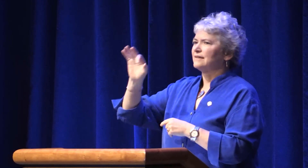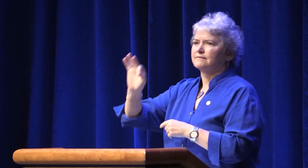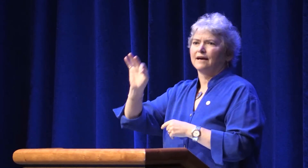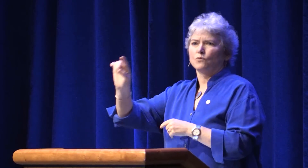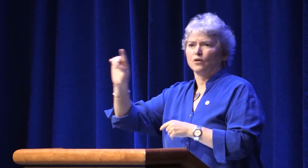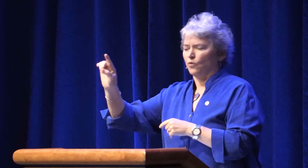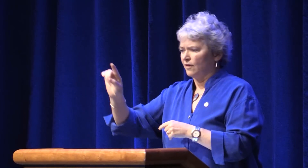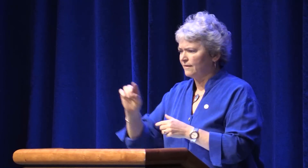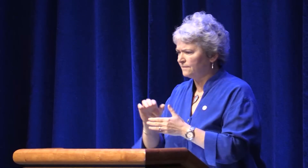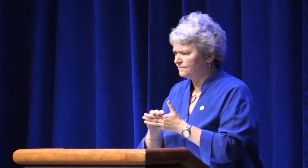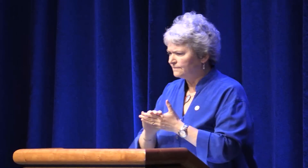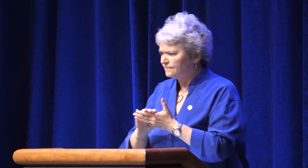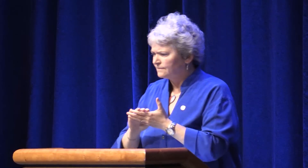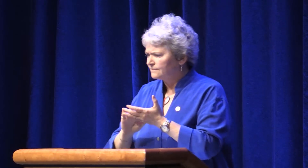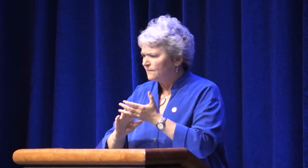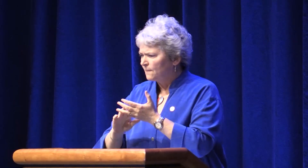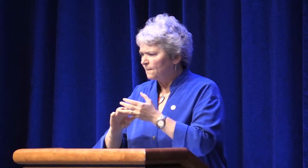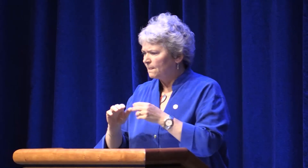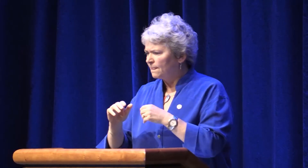NG, or Next Generation 911.